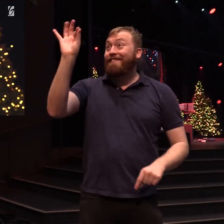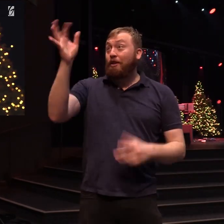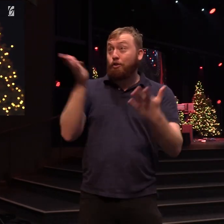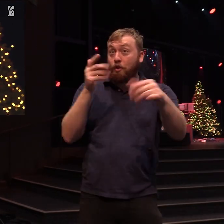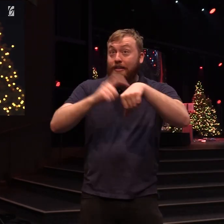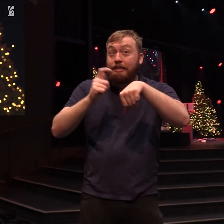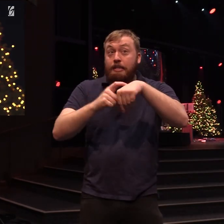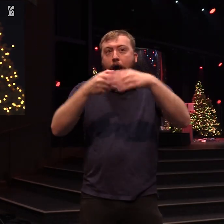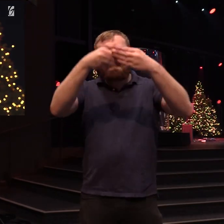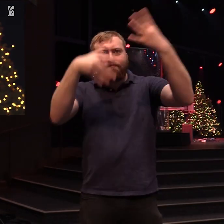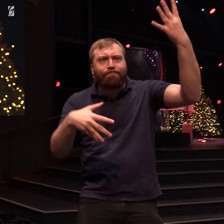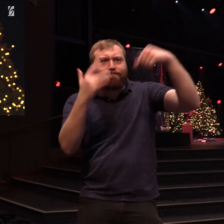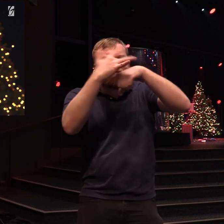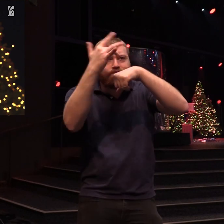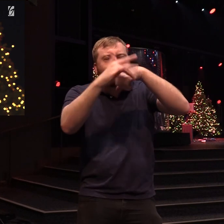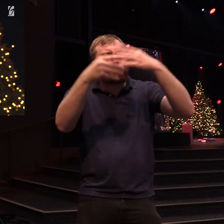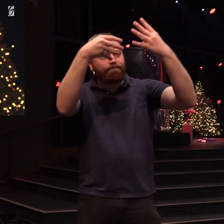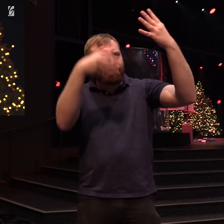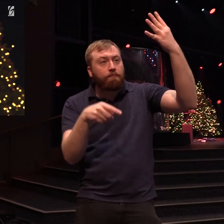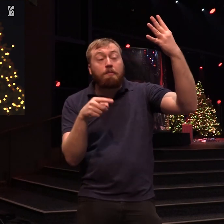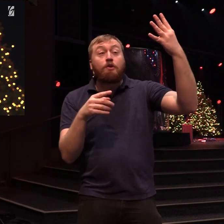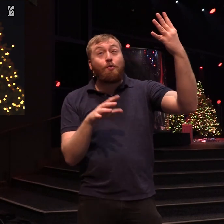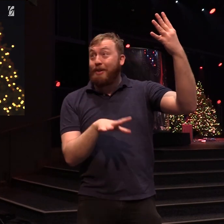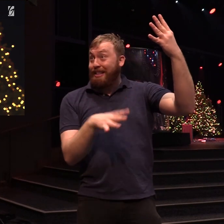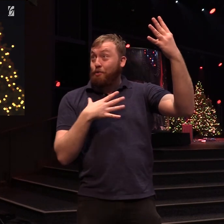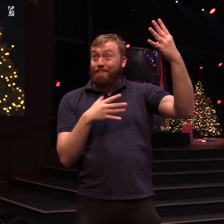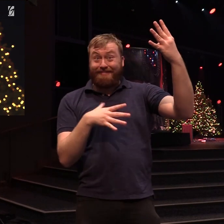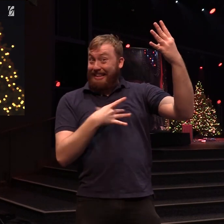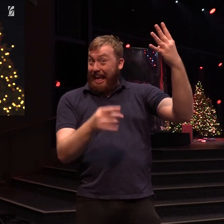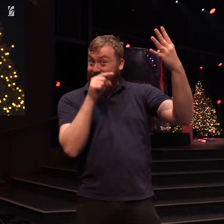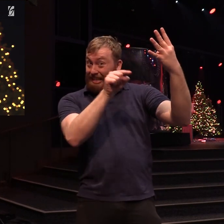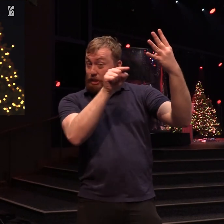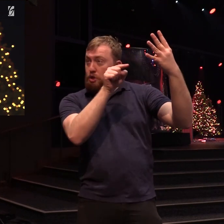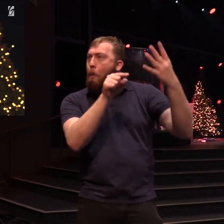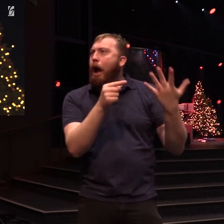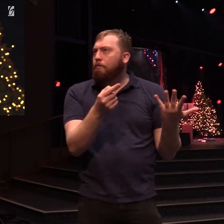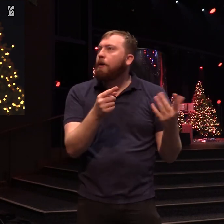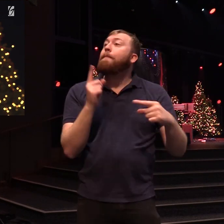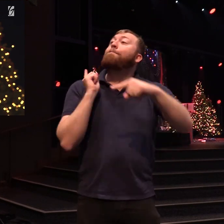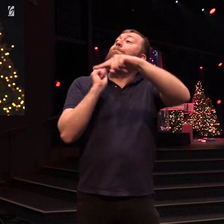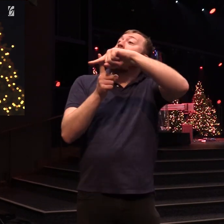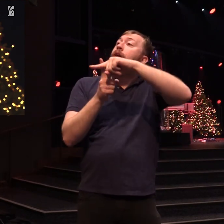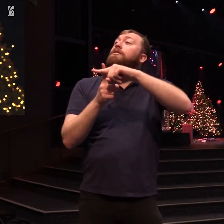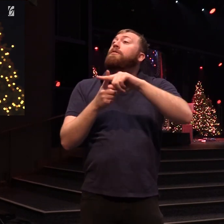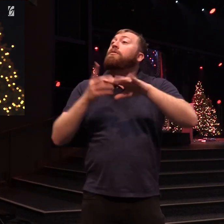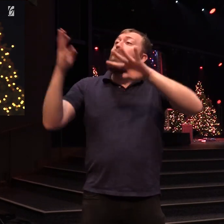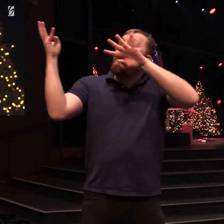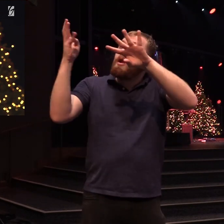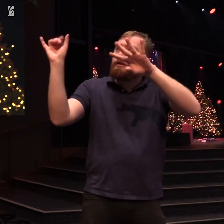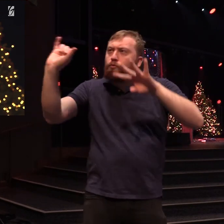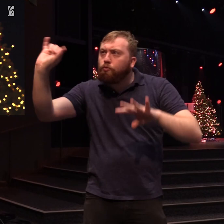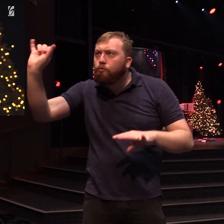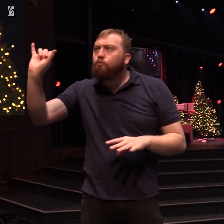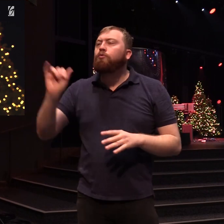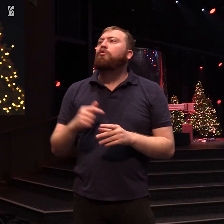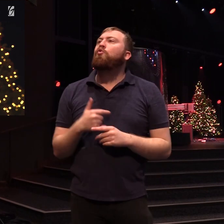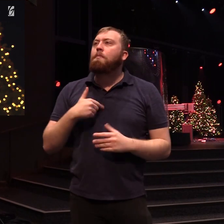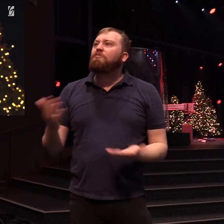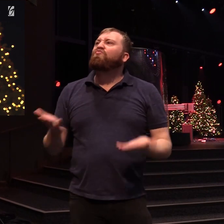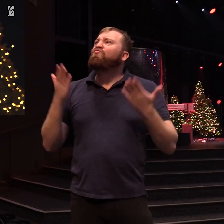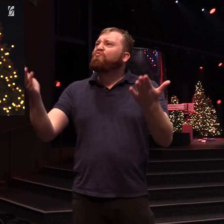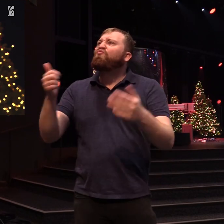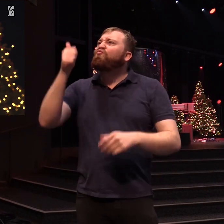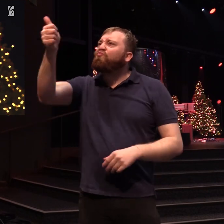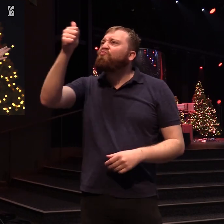attend, then next weekend our special candlelight services. Also at home, I would just suggest you get a